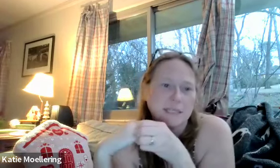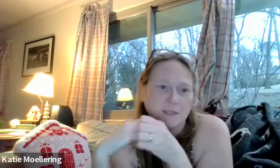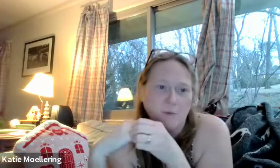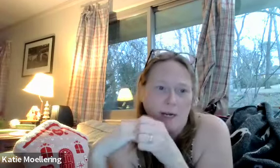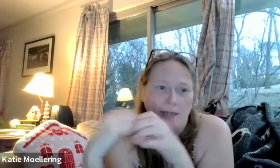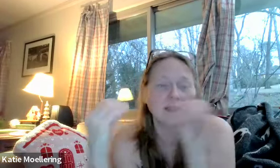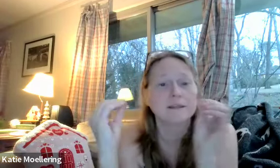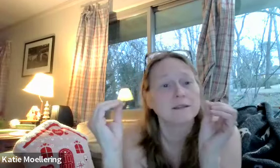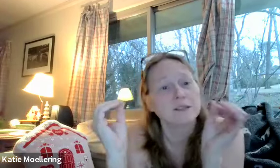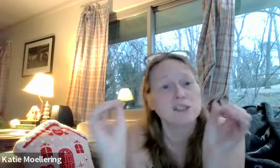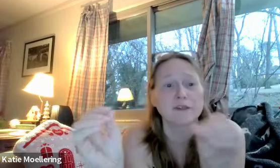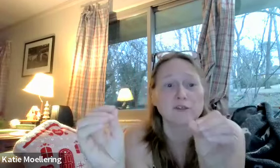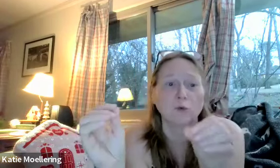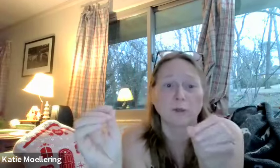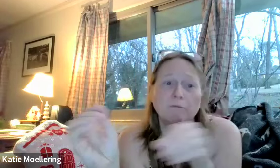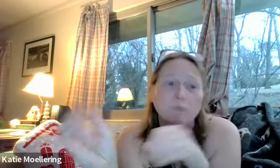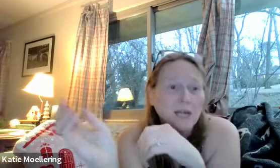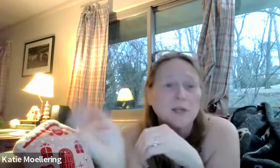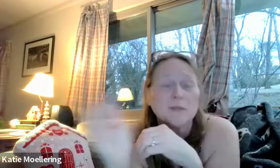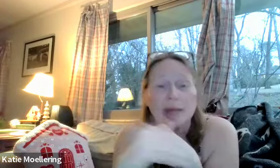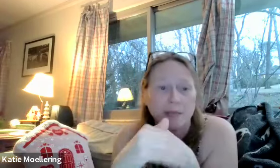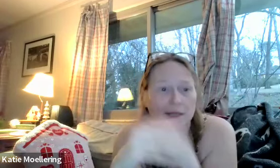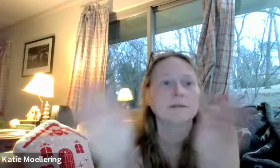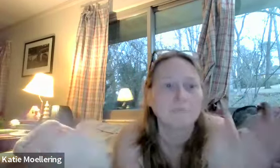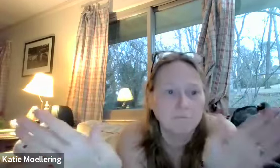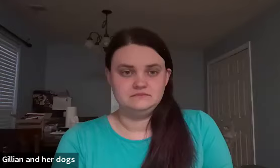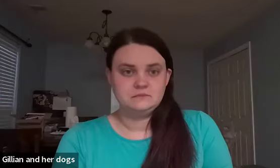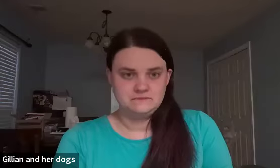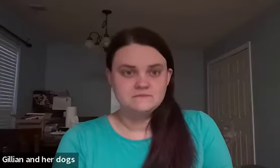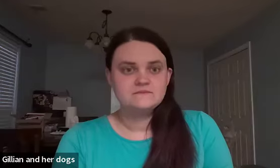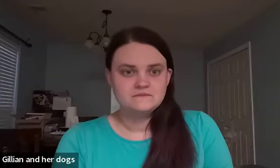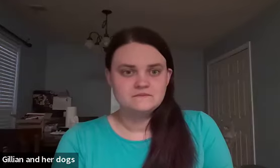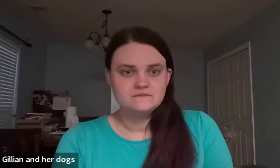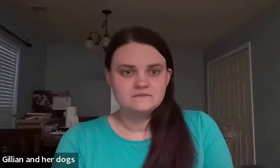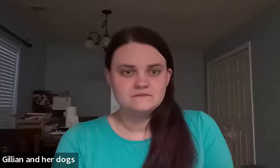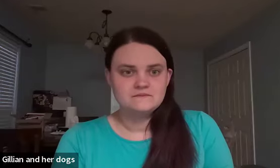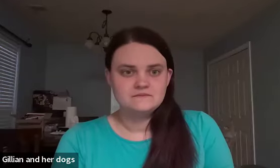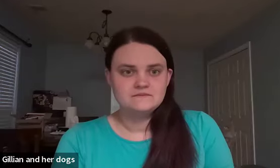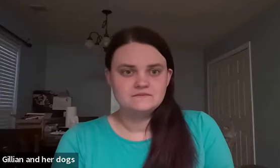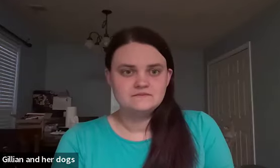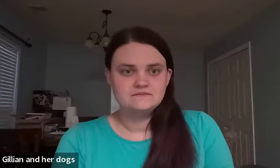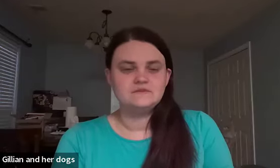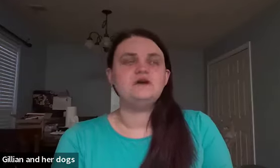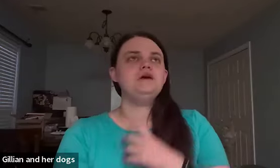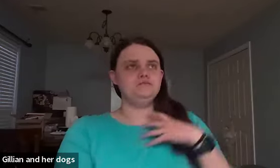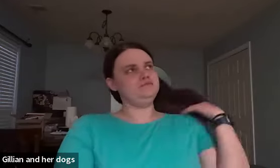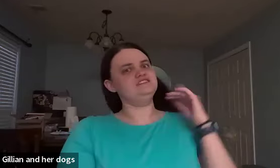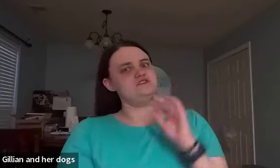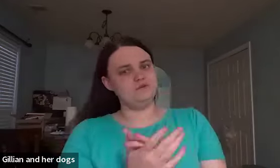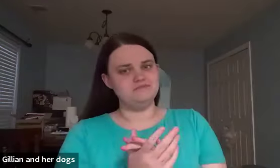tell someone there's a severe storm, we got to go to the basement. Mhm. Like how would I go about that? Okay, that's a good one.